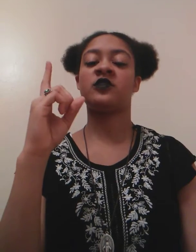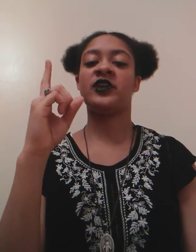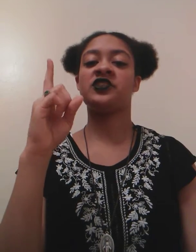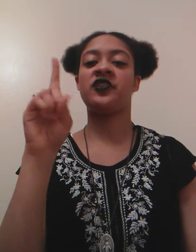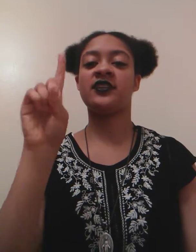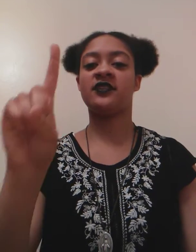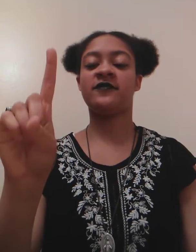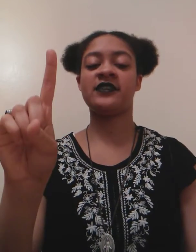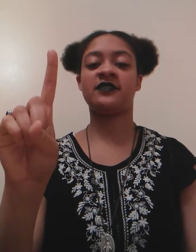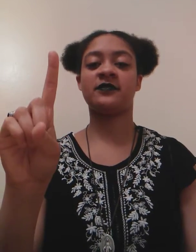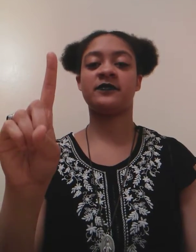make sure your hand is in a fist.